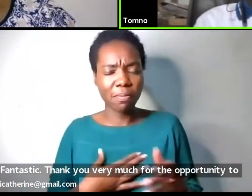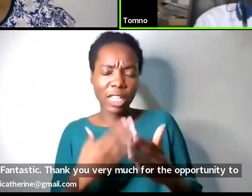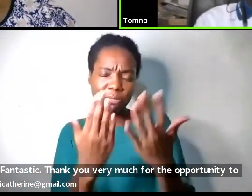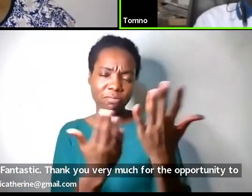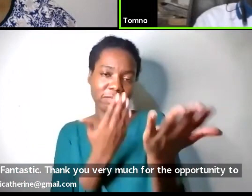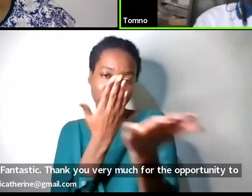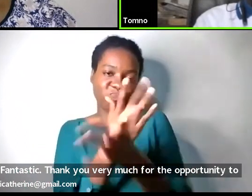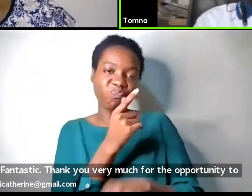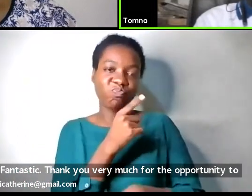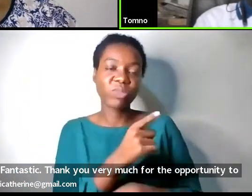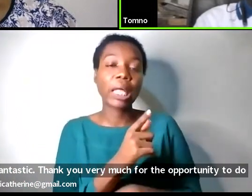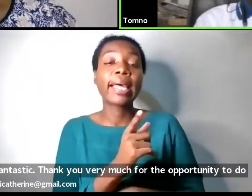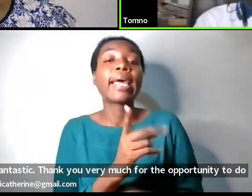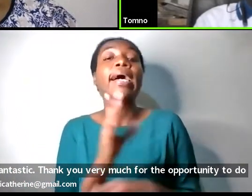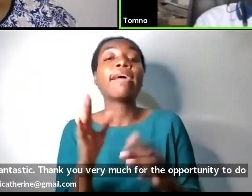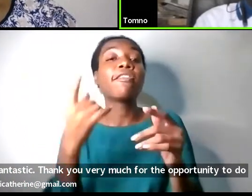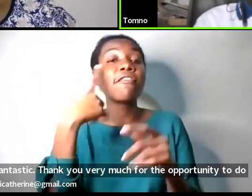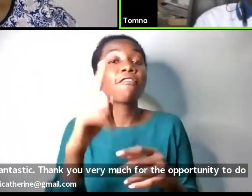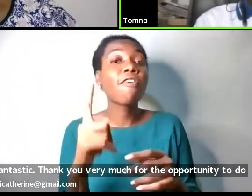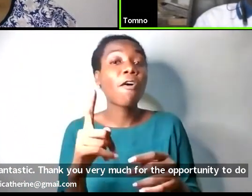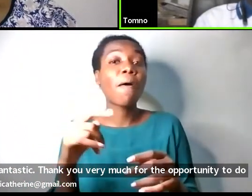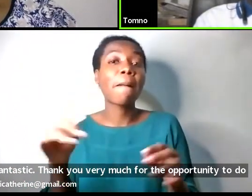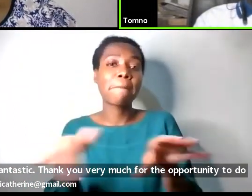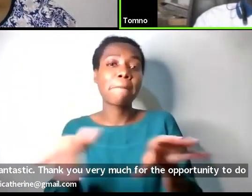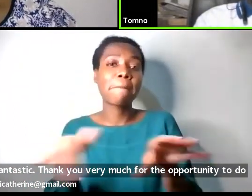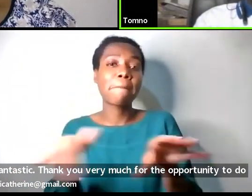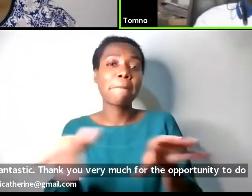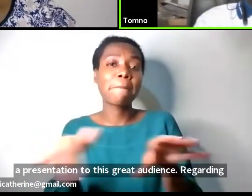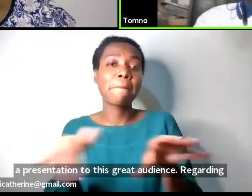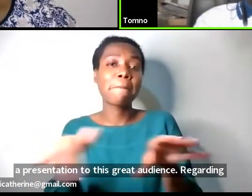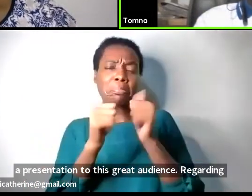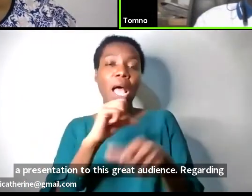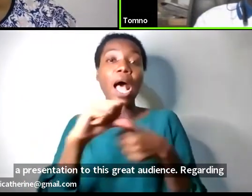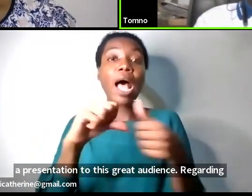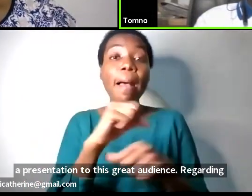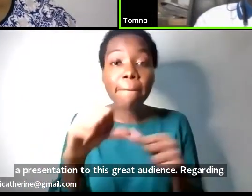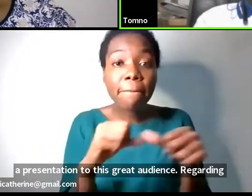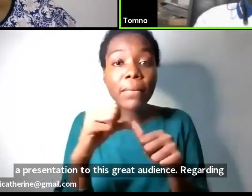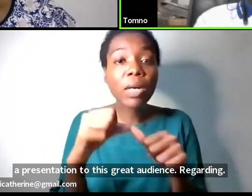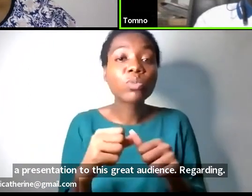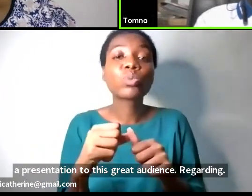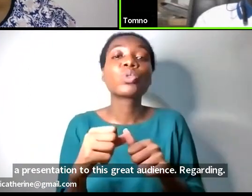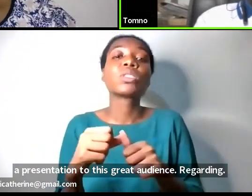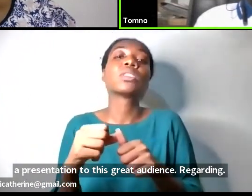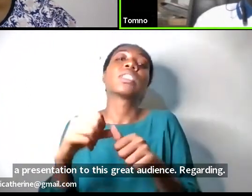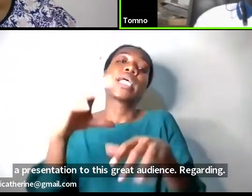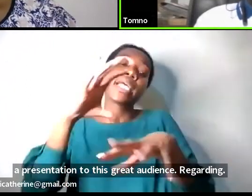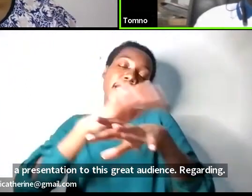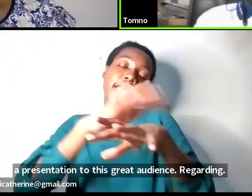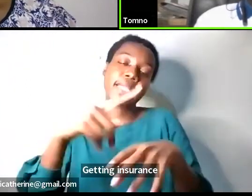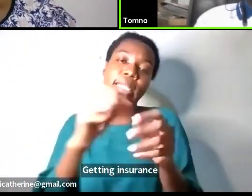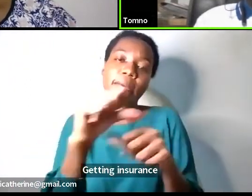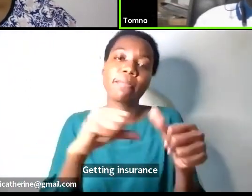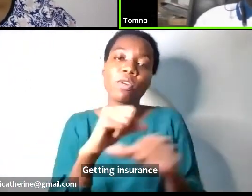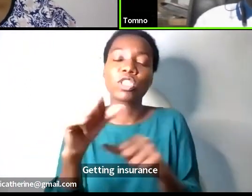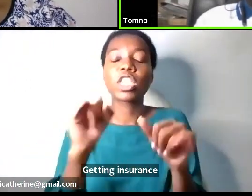to this great audience regarding getting insurance right. Let me try my what I have